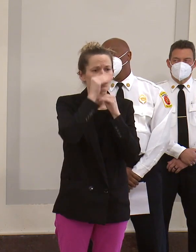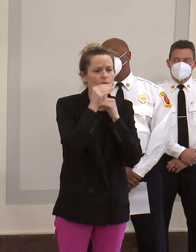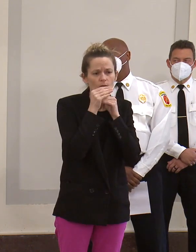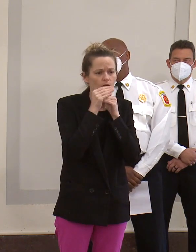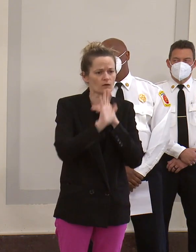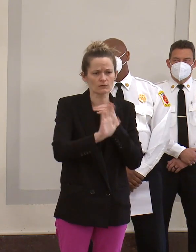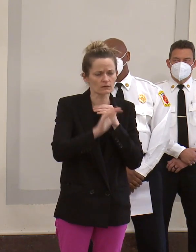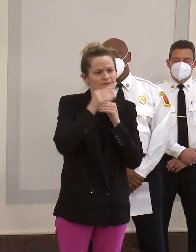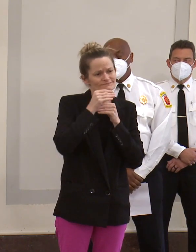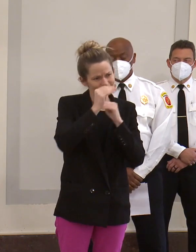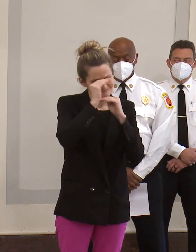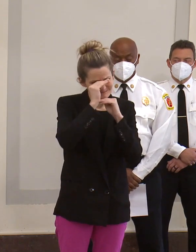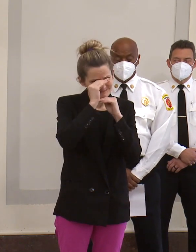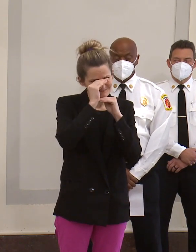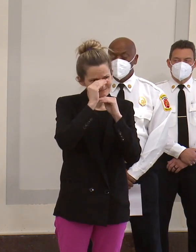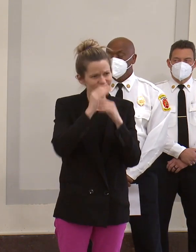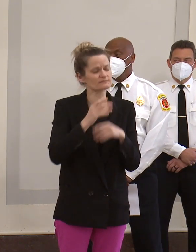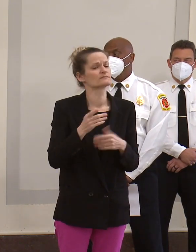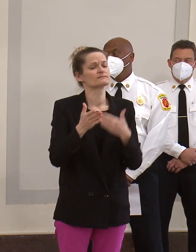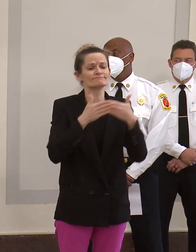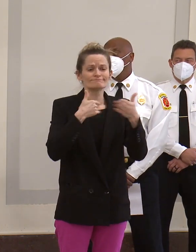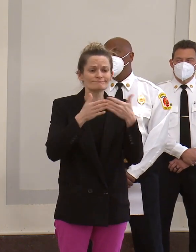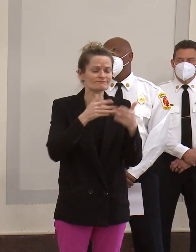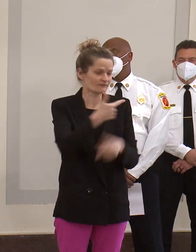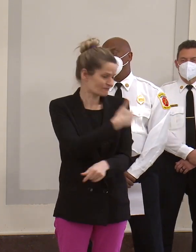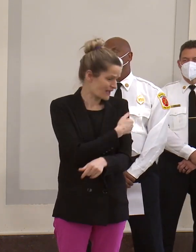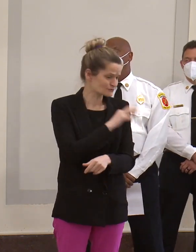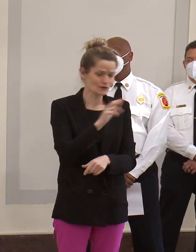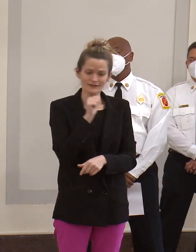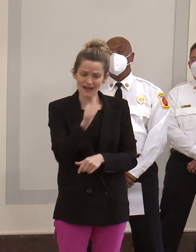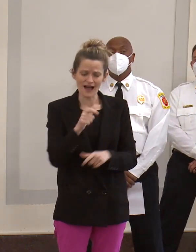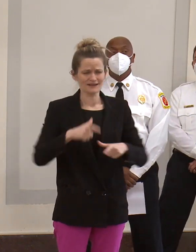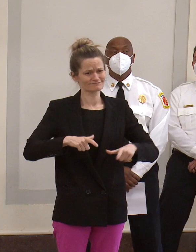if you're fully vaccinated. Thank you.